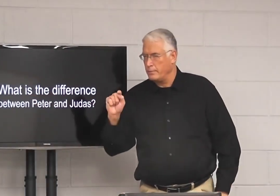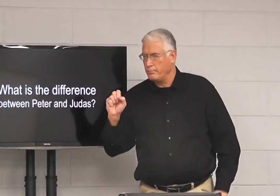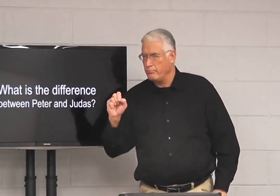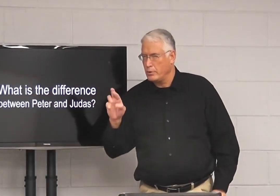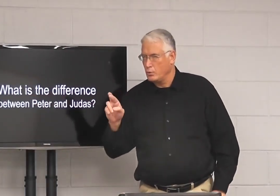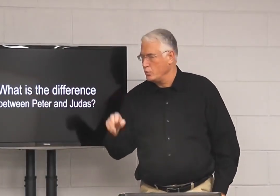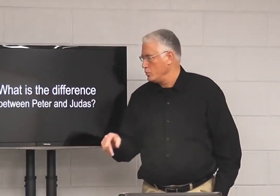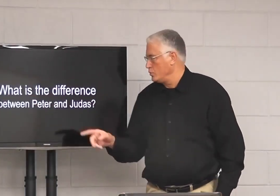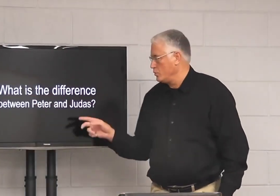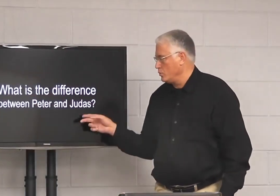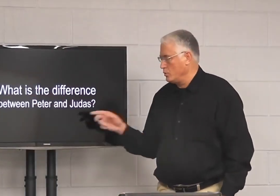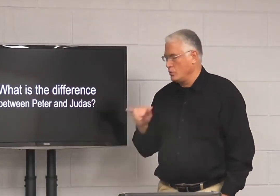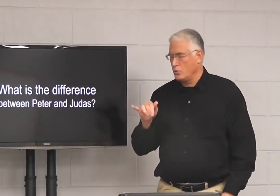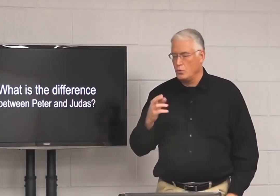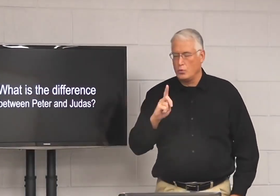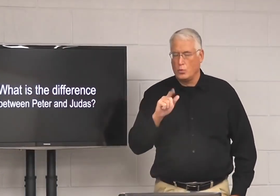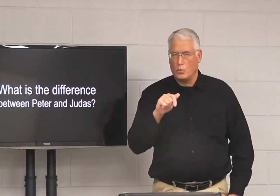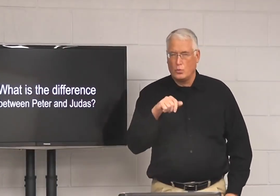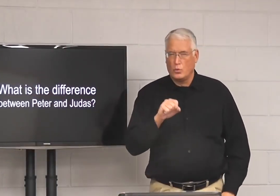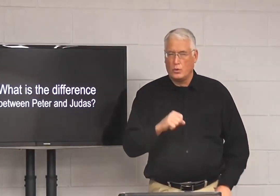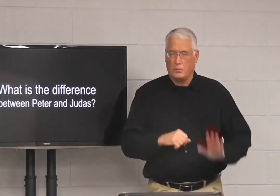between Peter and Judas?